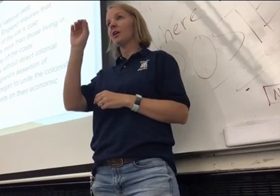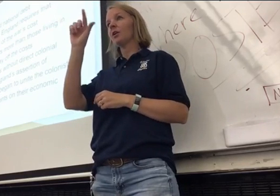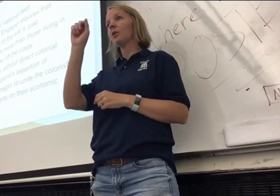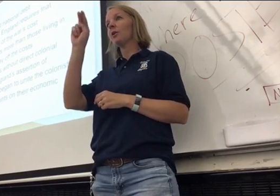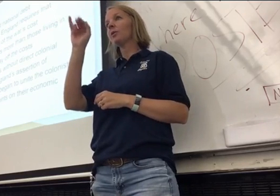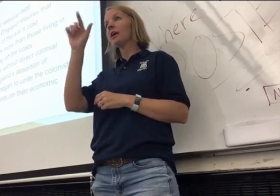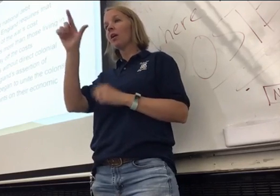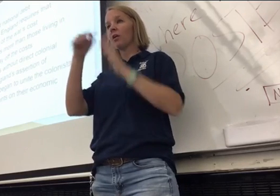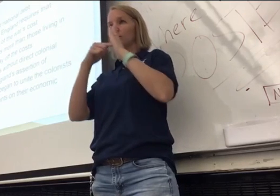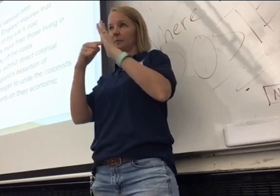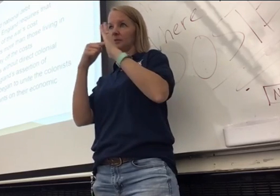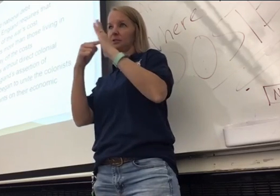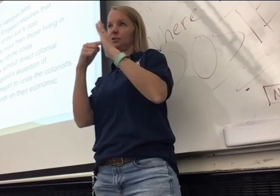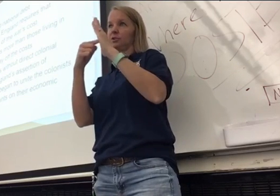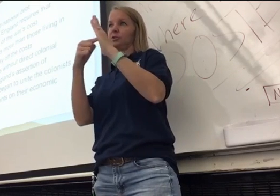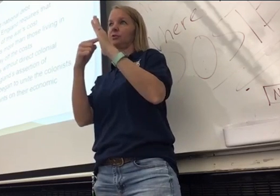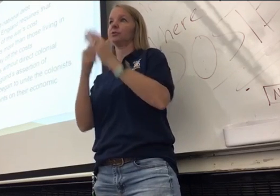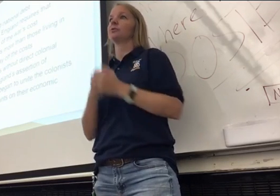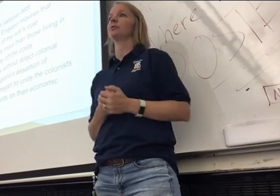colonial representation.